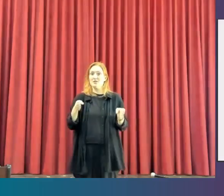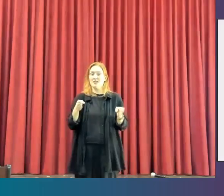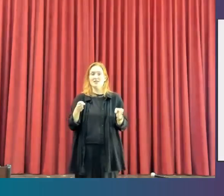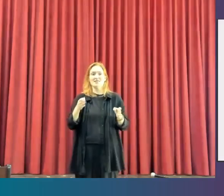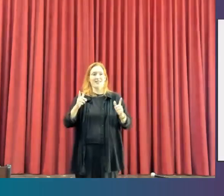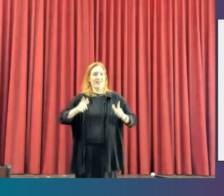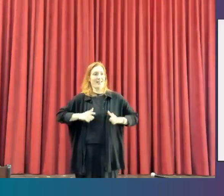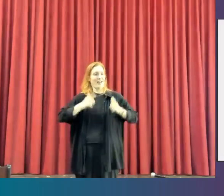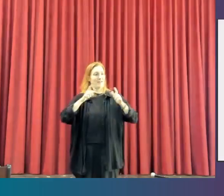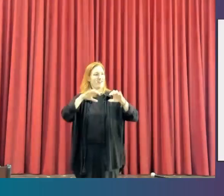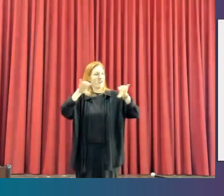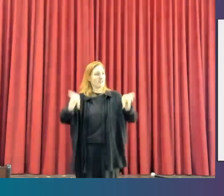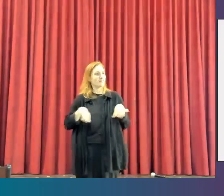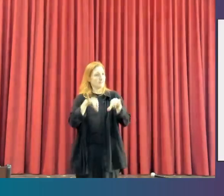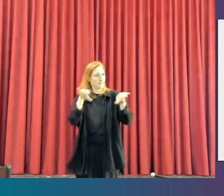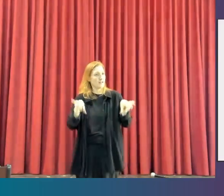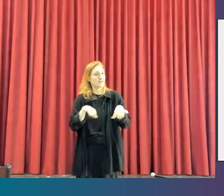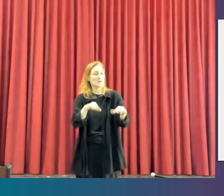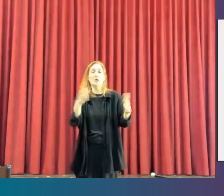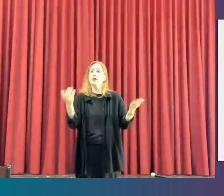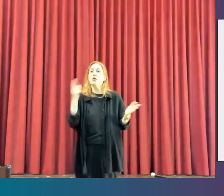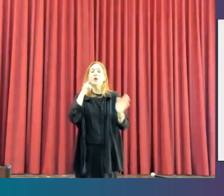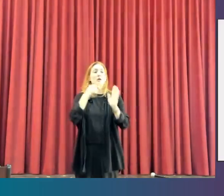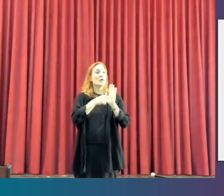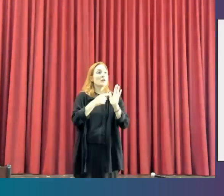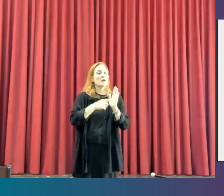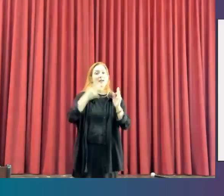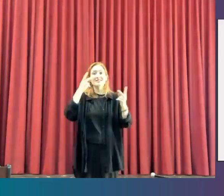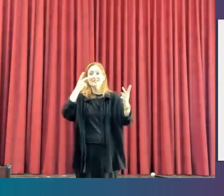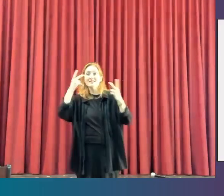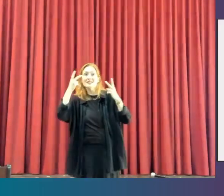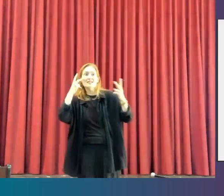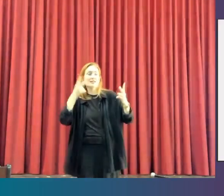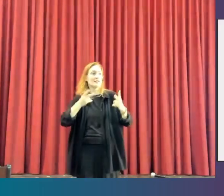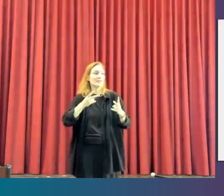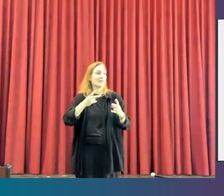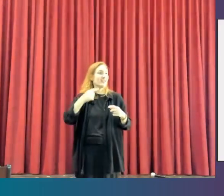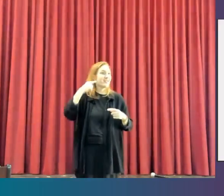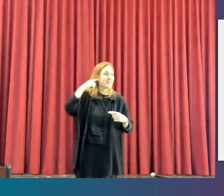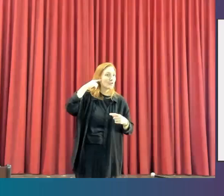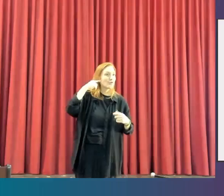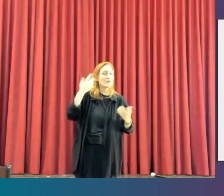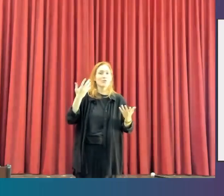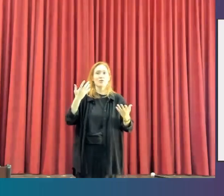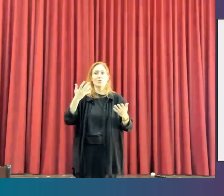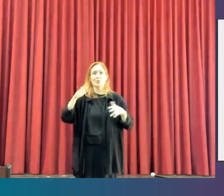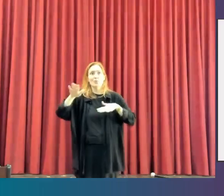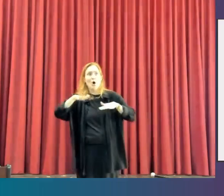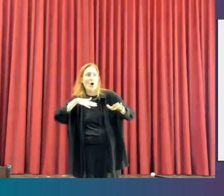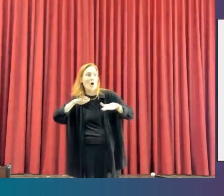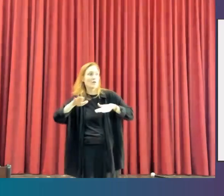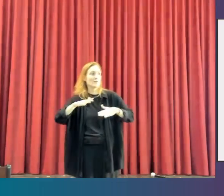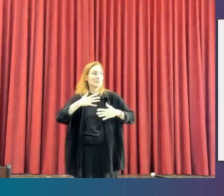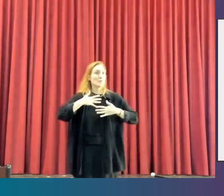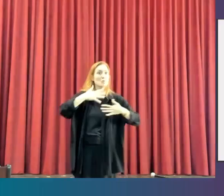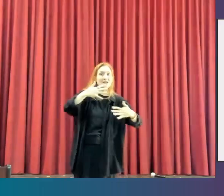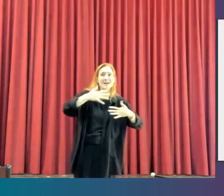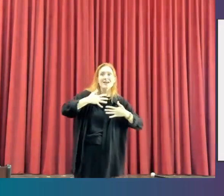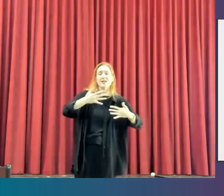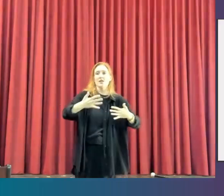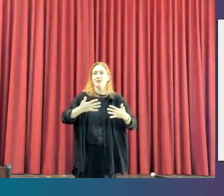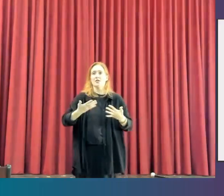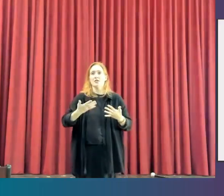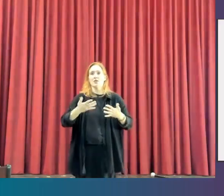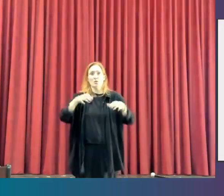life activities, right? So our ability to see, hear, walk, breathe, perform manual